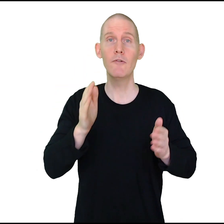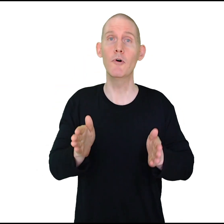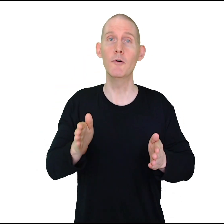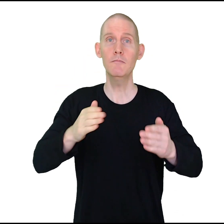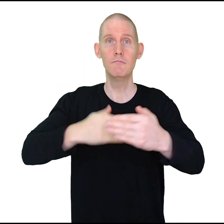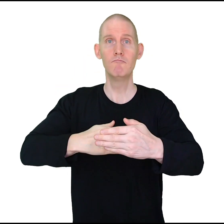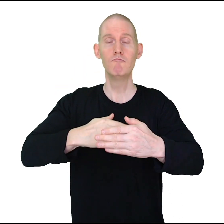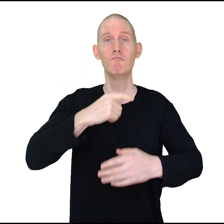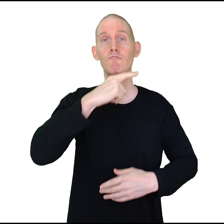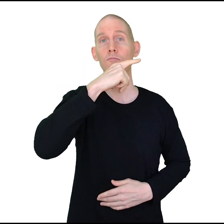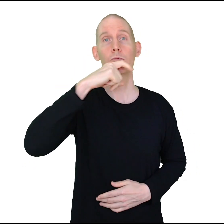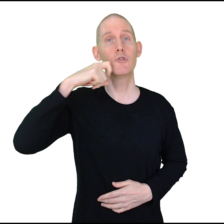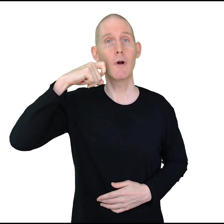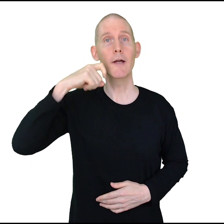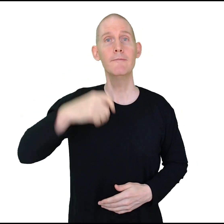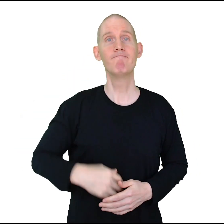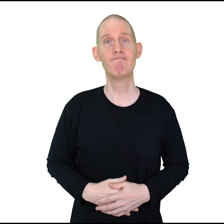bedroom, dry.